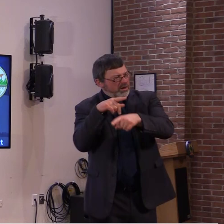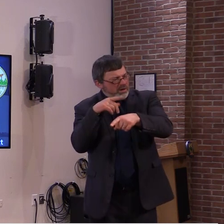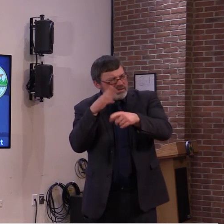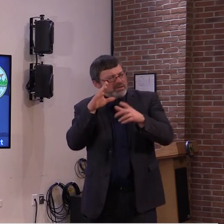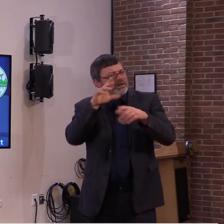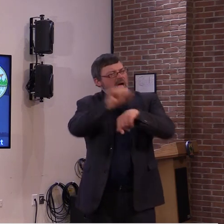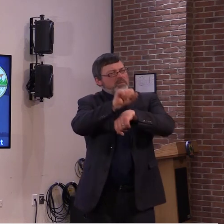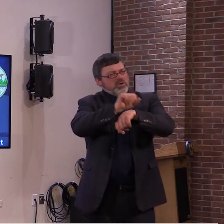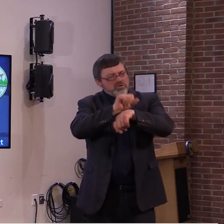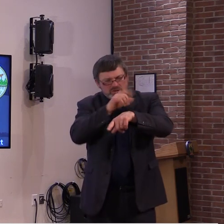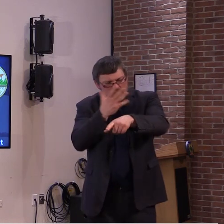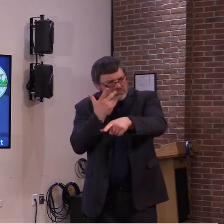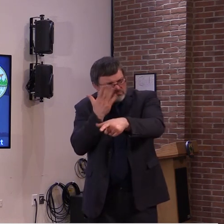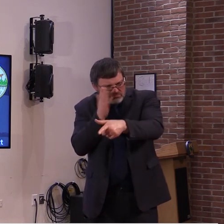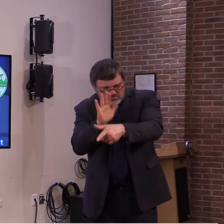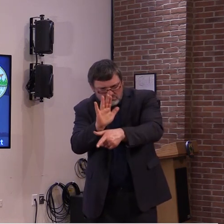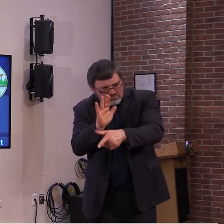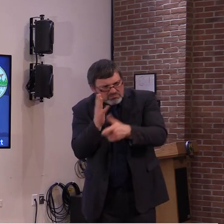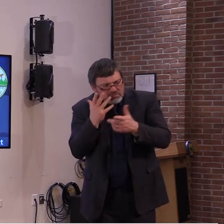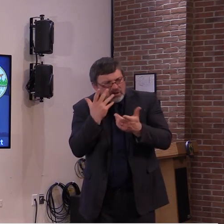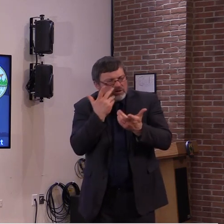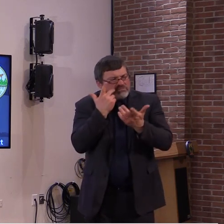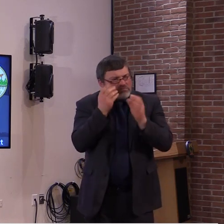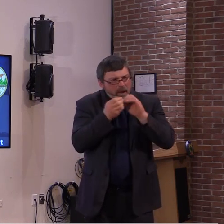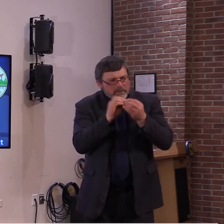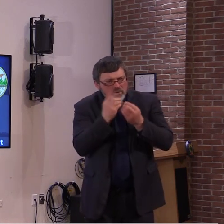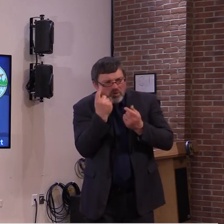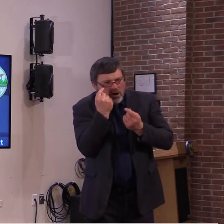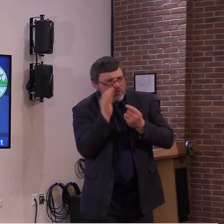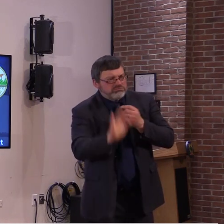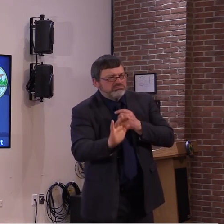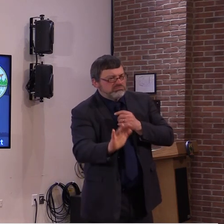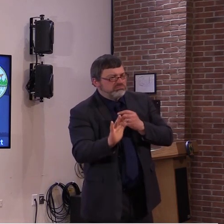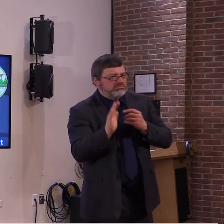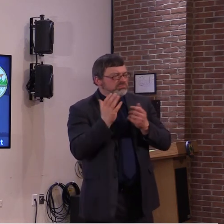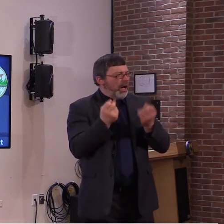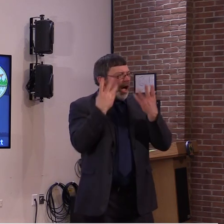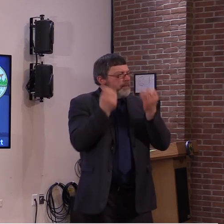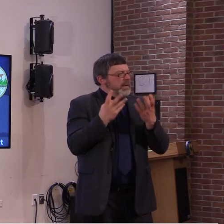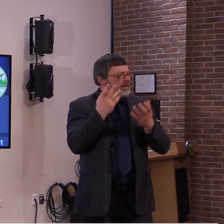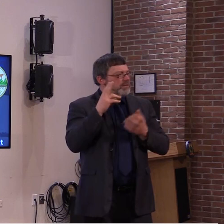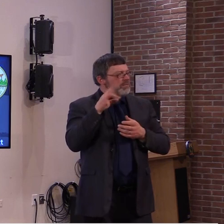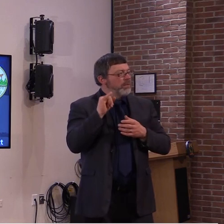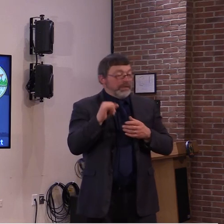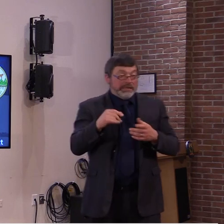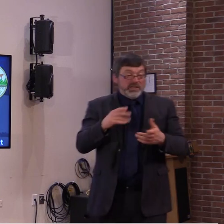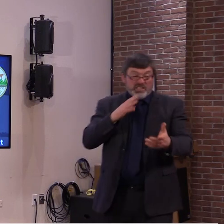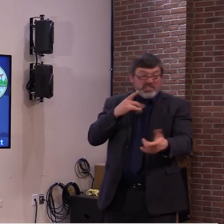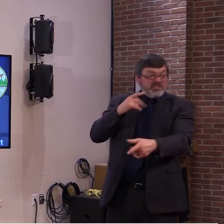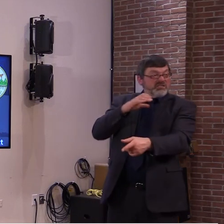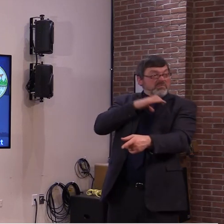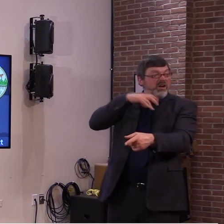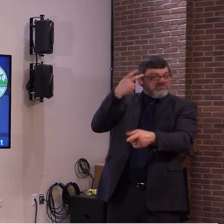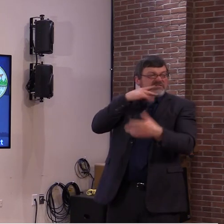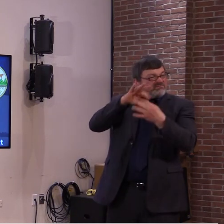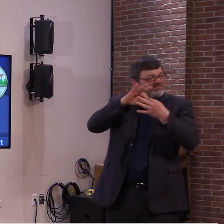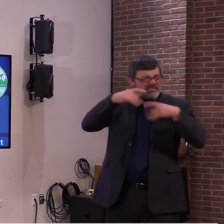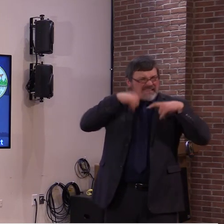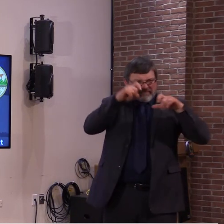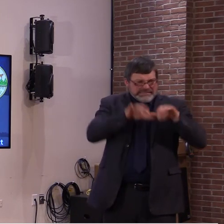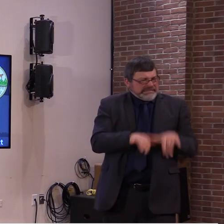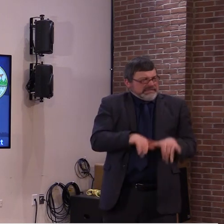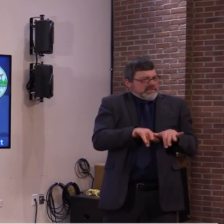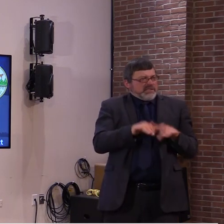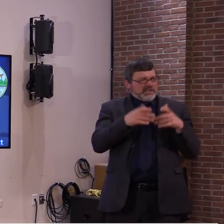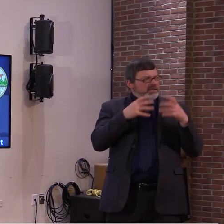Thank you, Governor. I'd have to pull up the most recent data for people filing to know that,